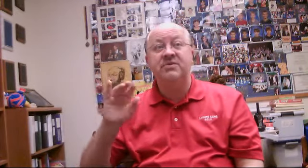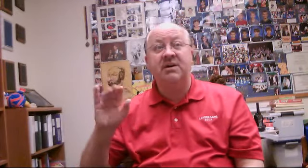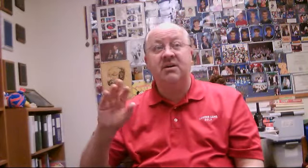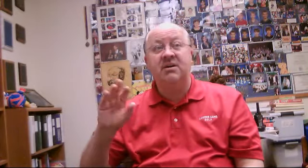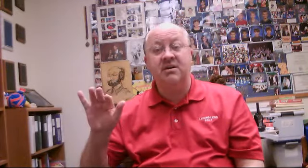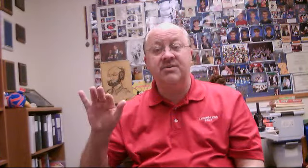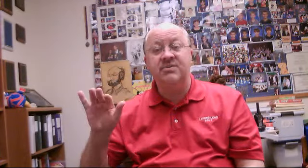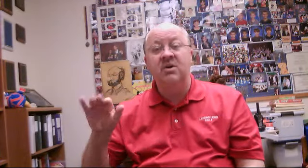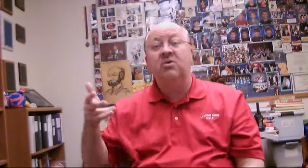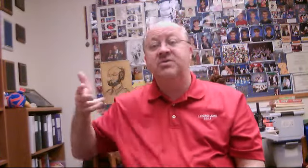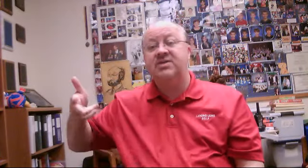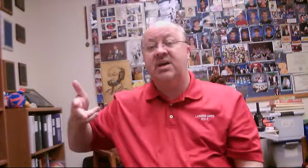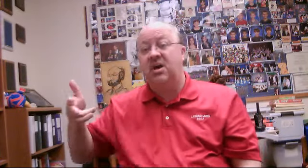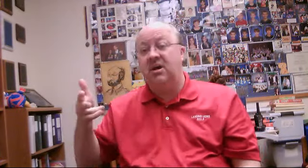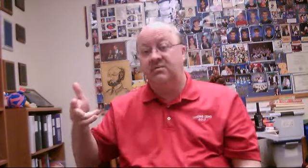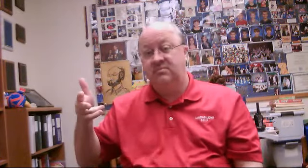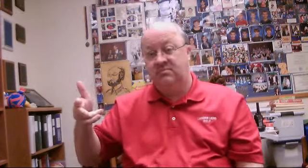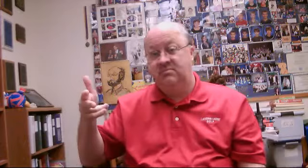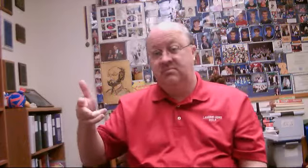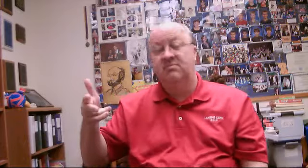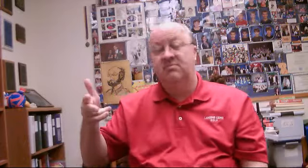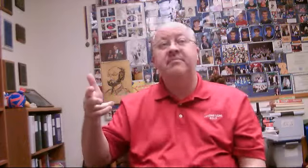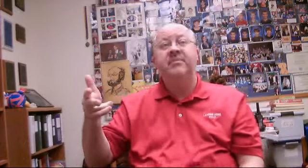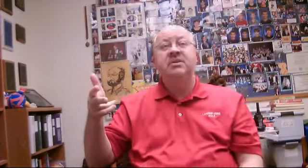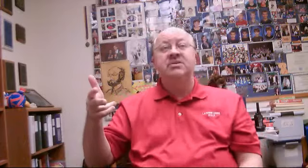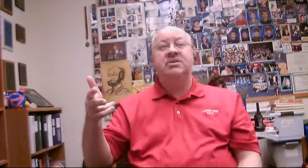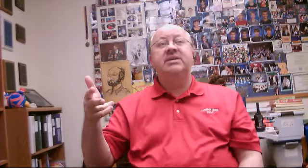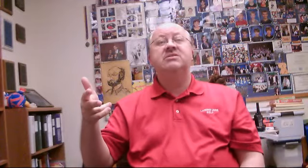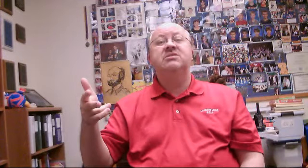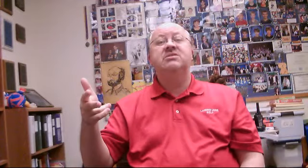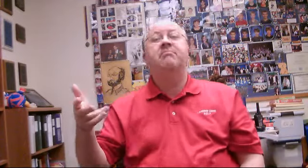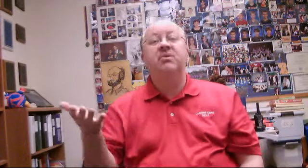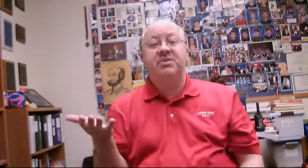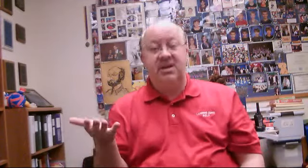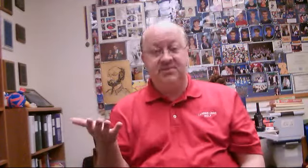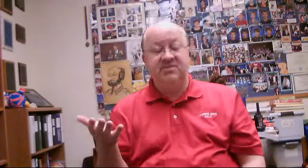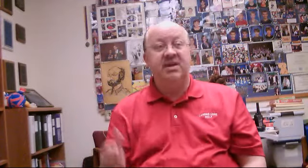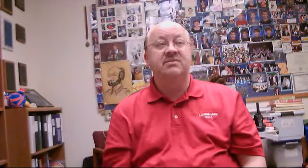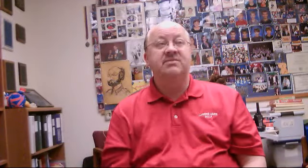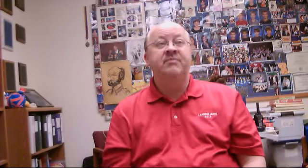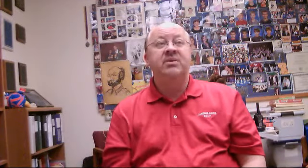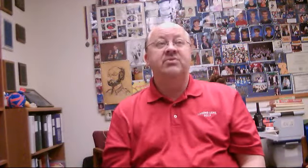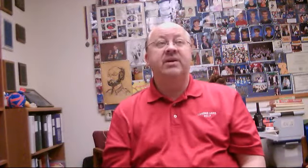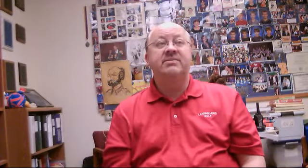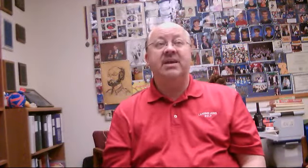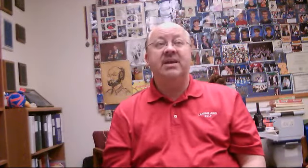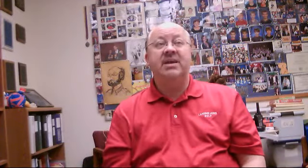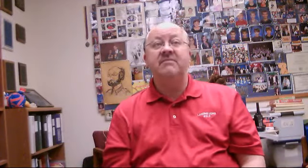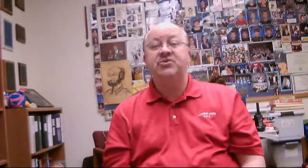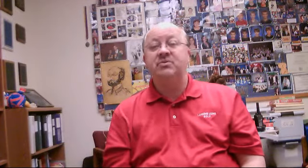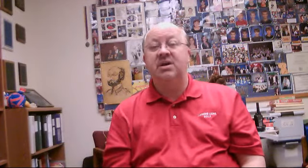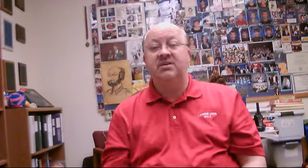fingerspell cars or sign car. Okay? So let's look at both types of sentences. So I could say, I have 2 cars. I could